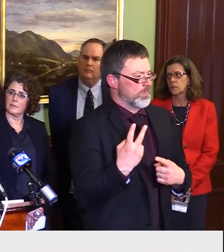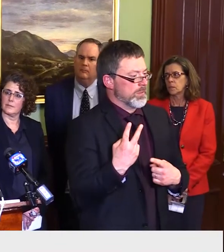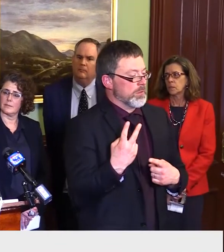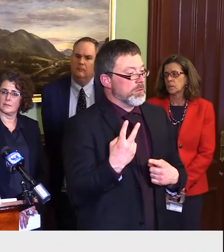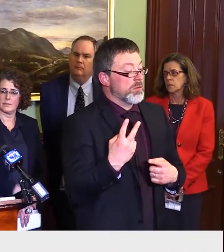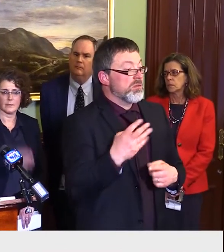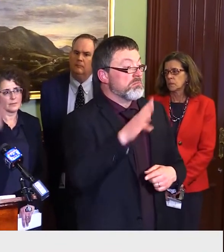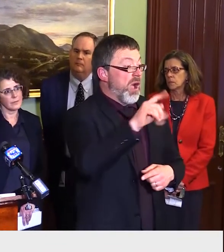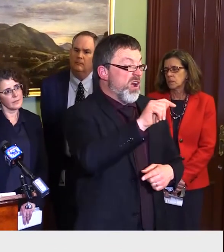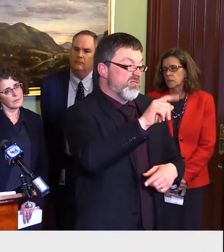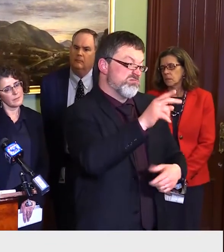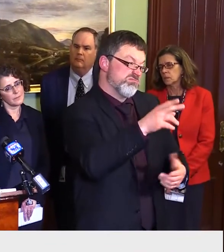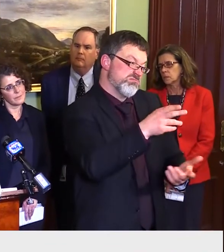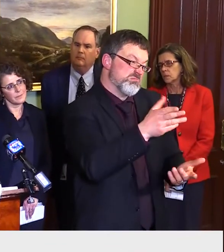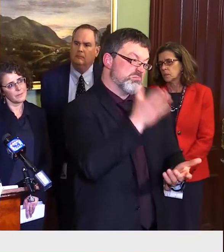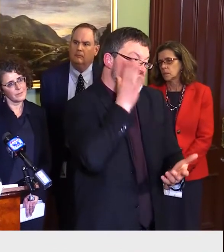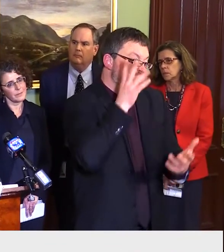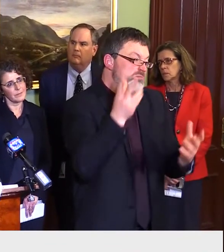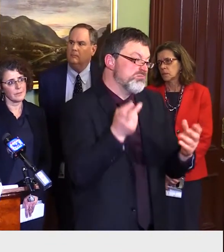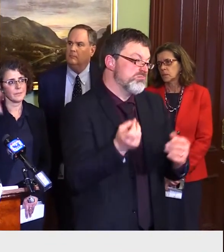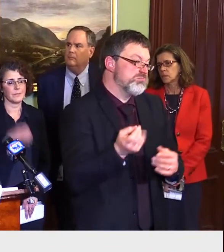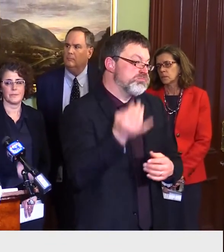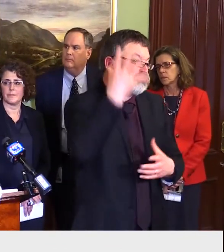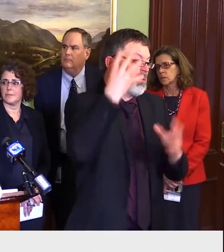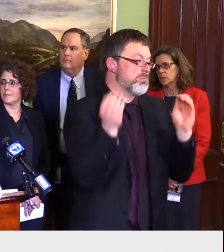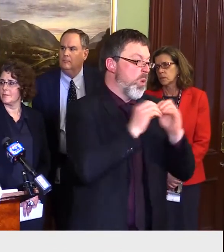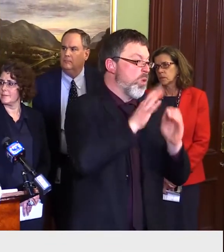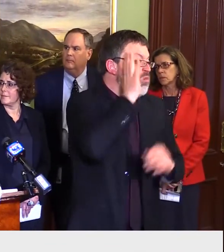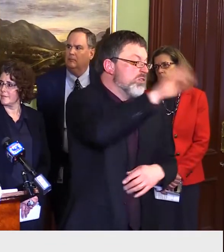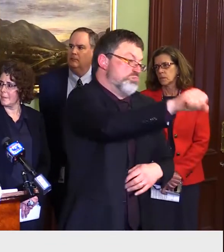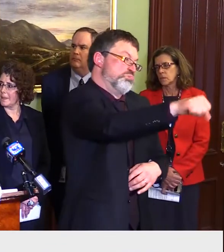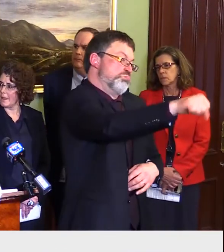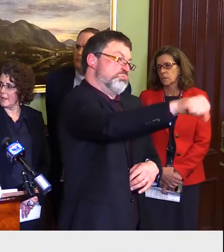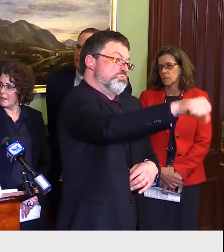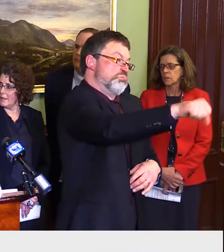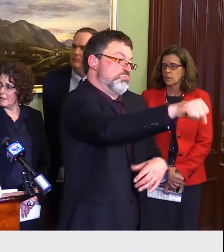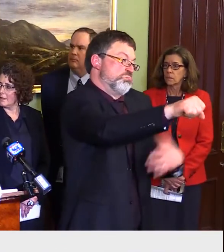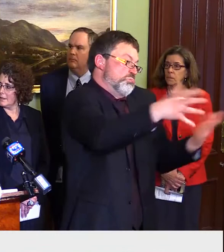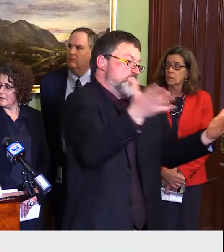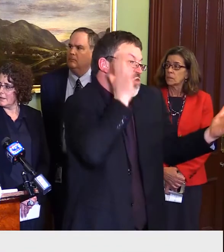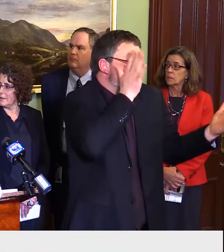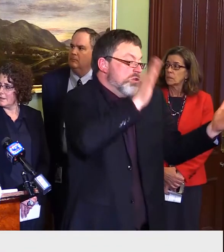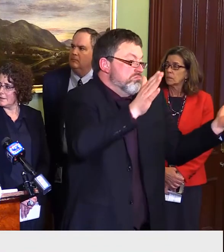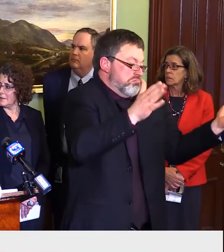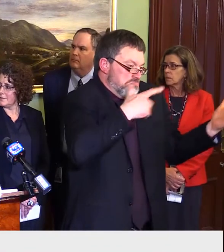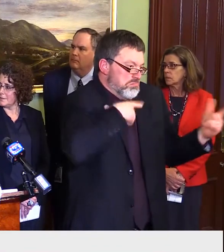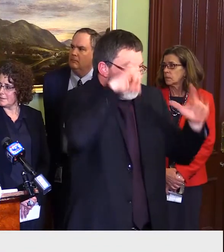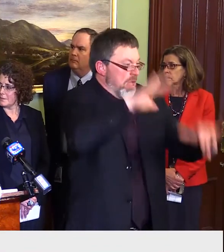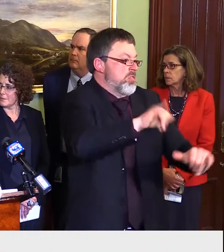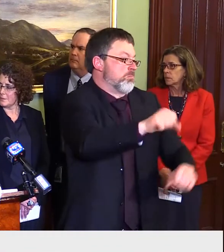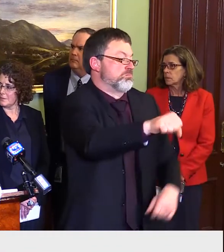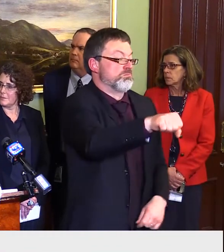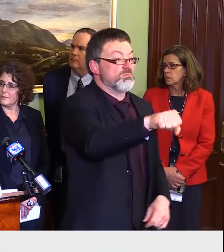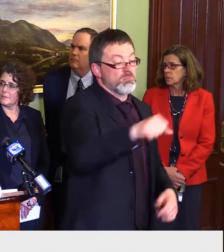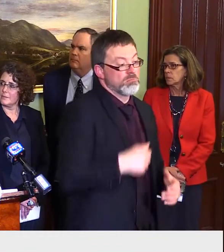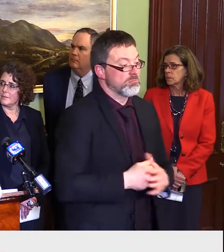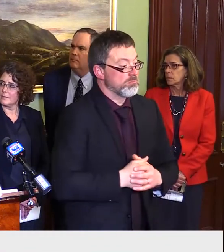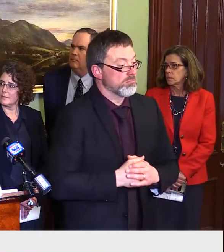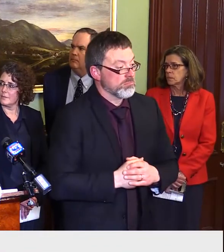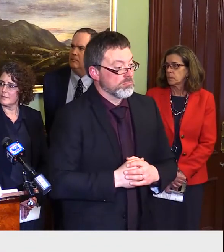is not permissible under the status quo? I'm going to have our Commissioner of Labor come forward, Mike